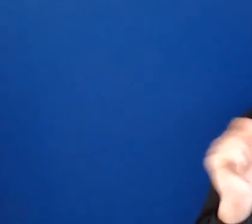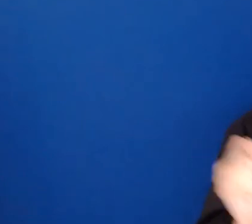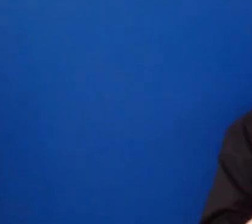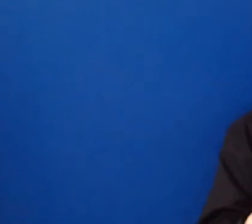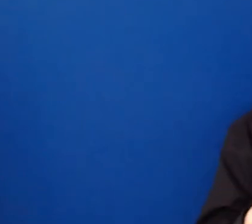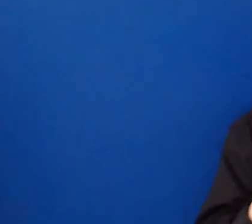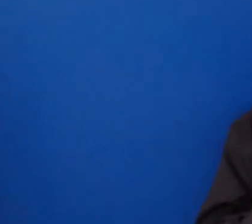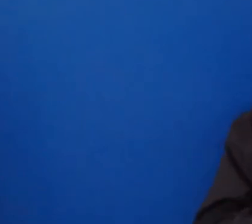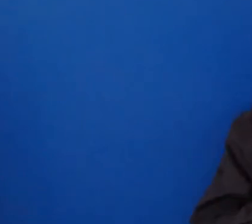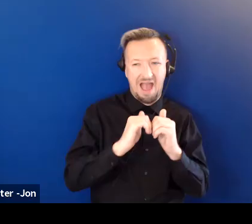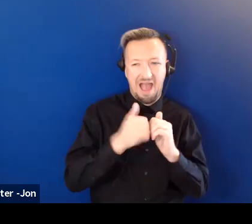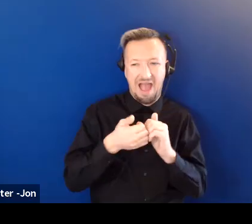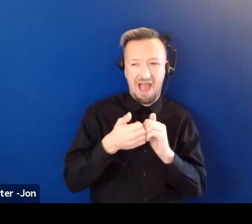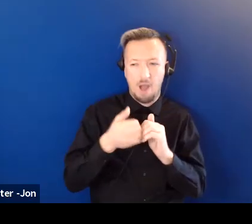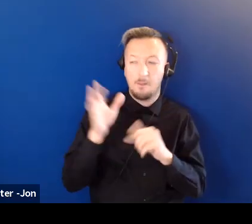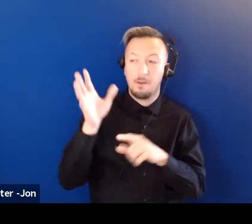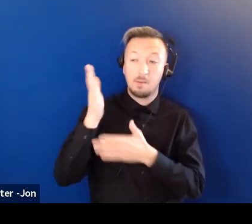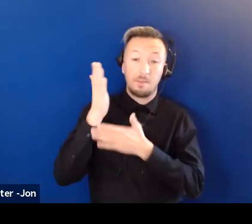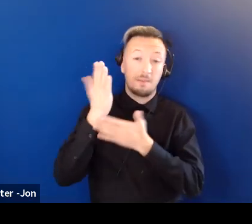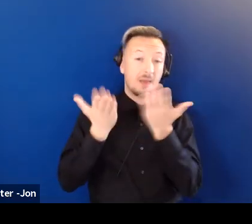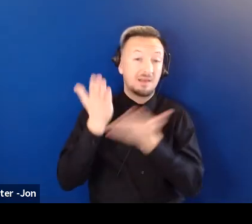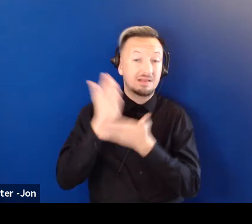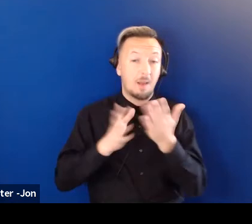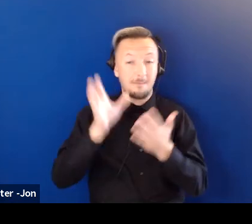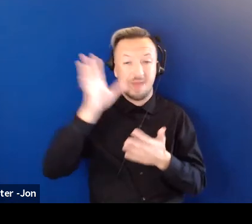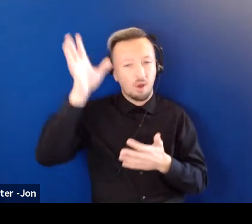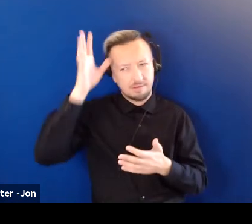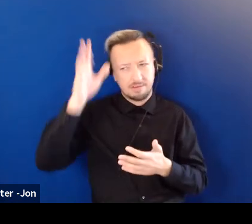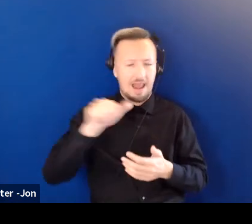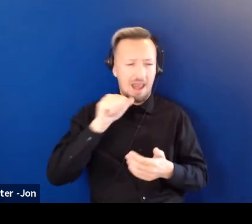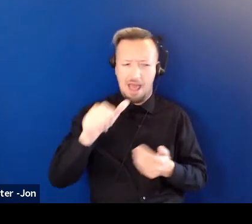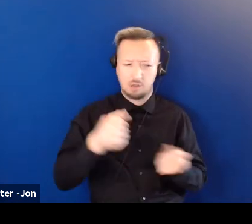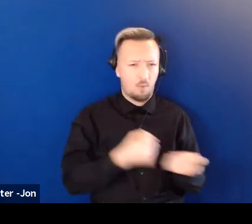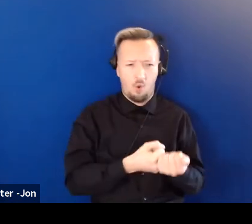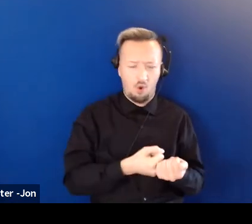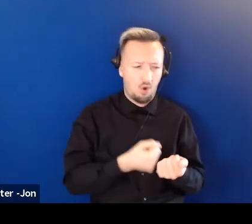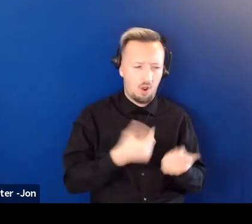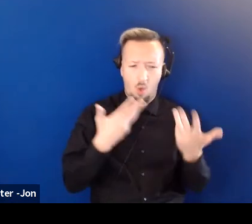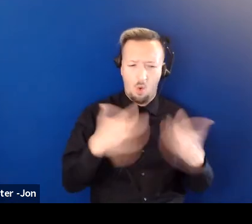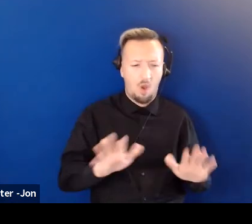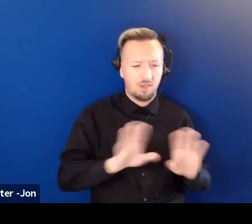you manage pushback from parents that are not on board with their child to be independent?